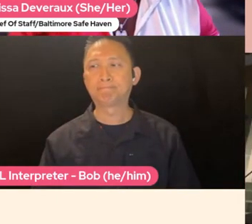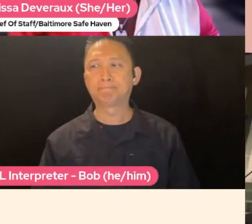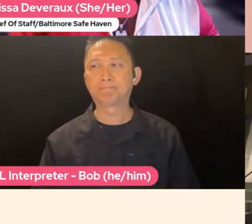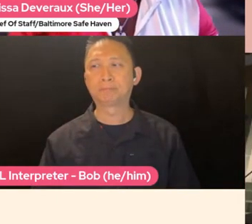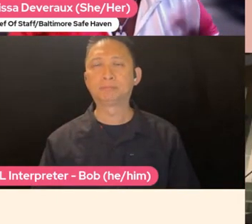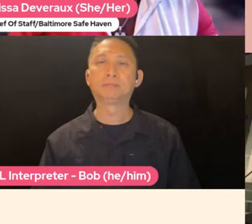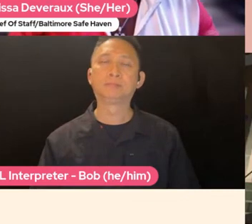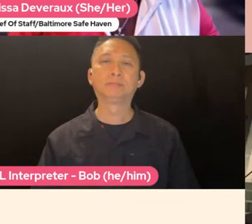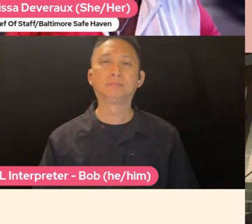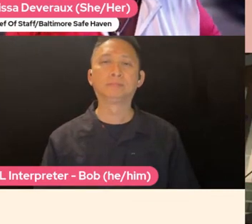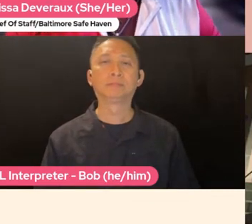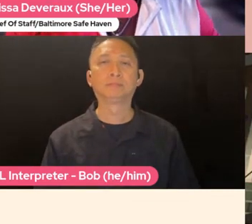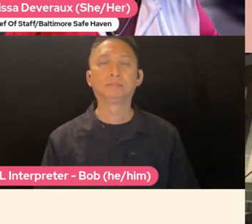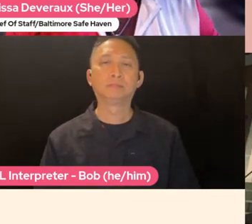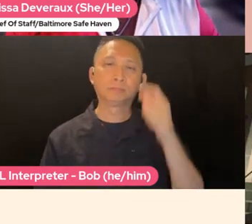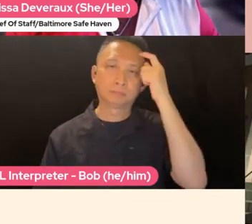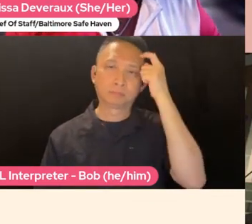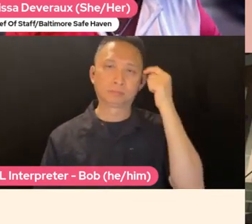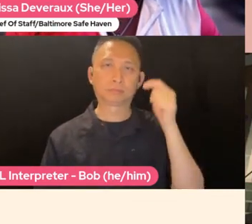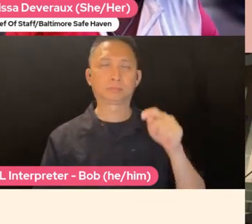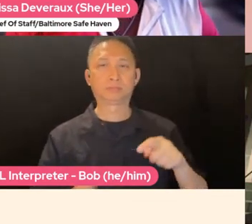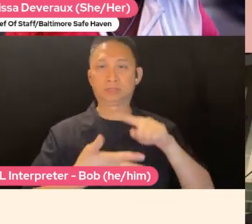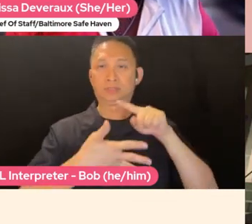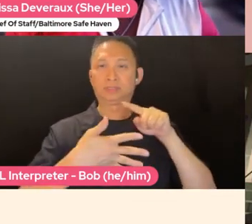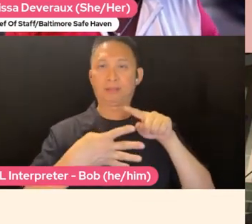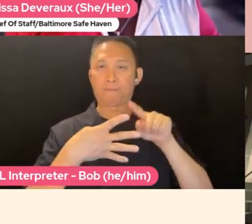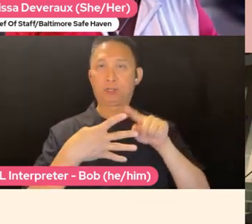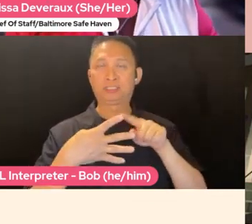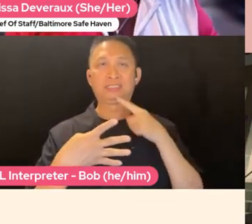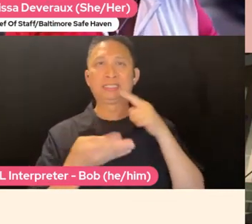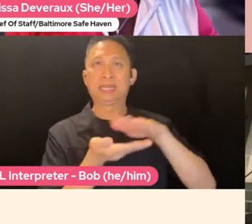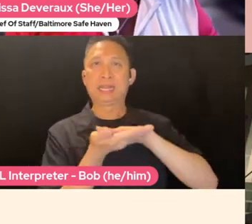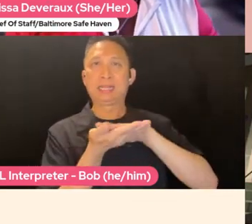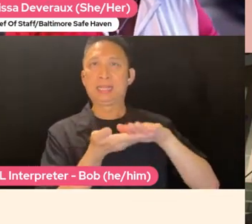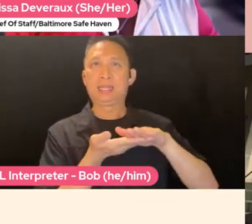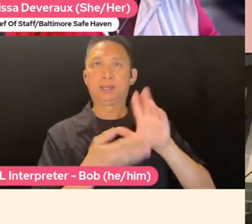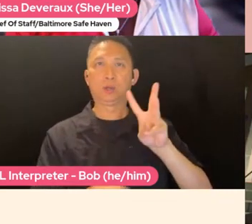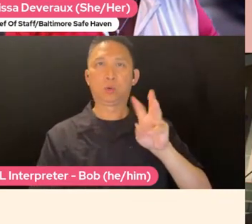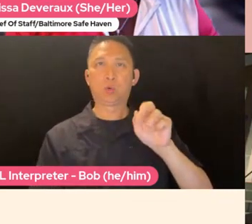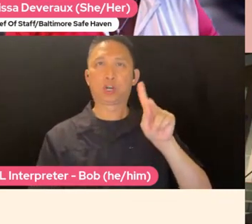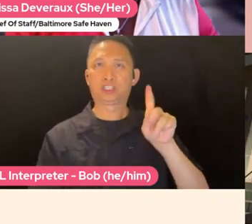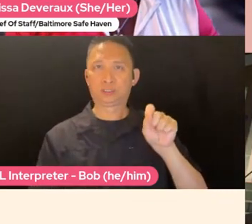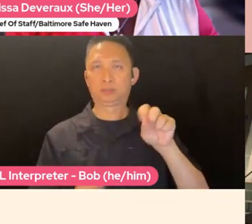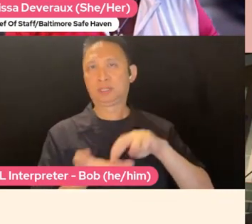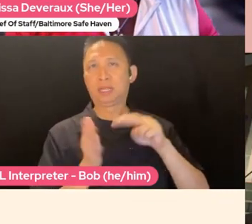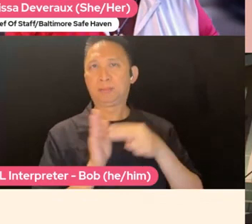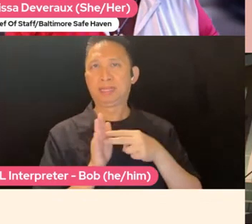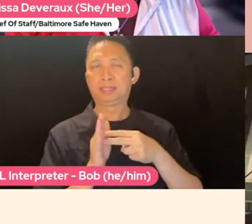have where you see Clean Works is referring to needles for